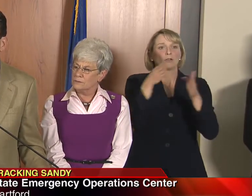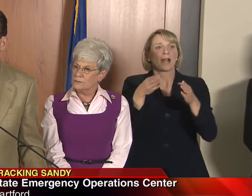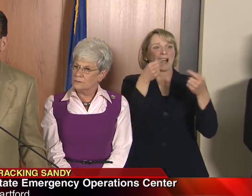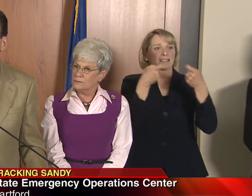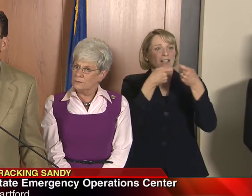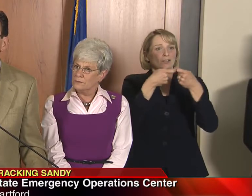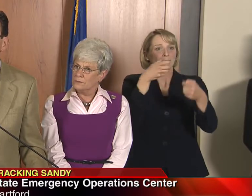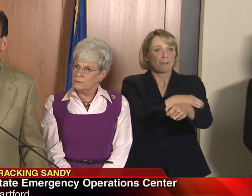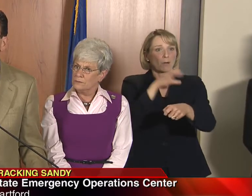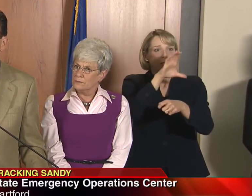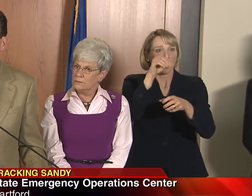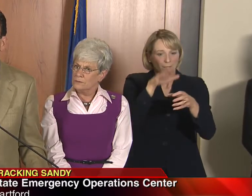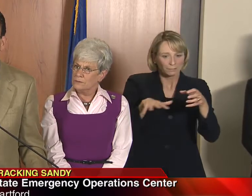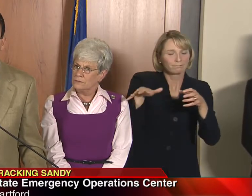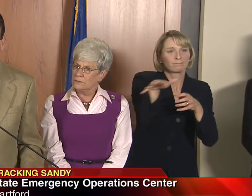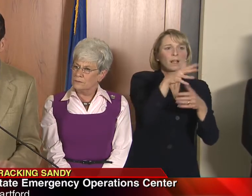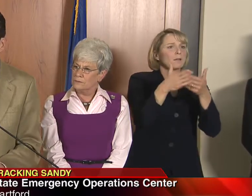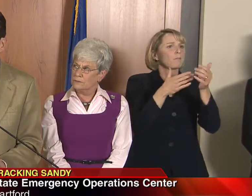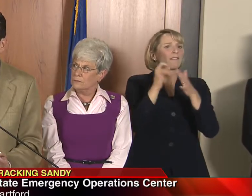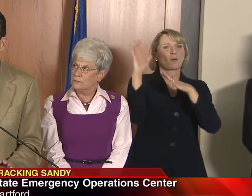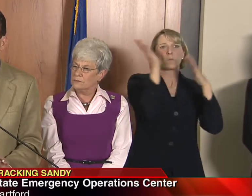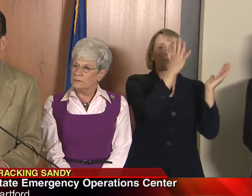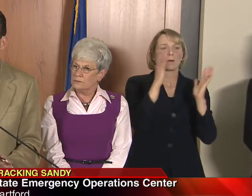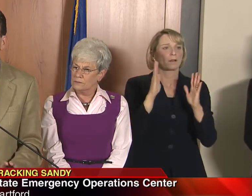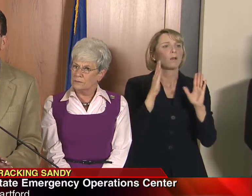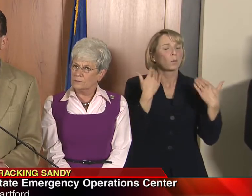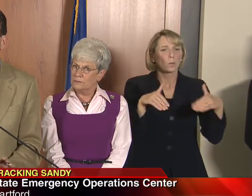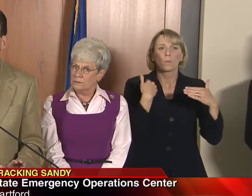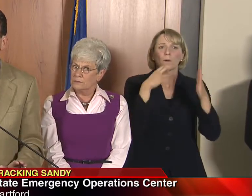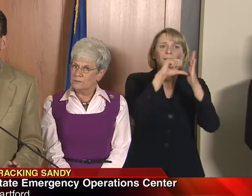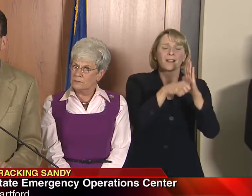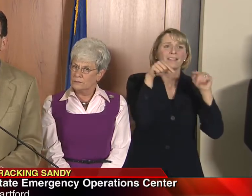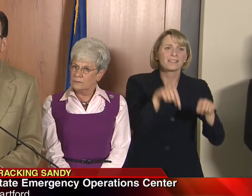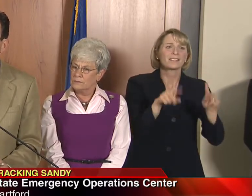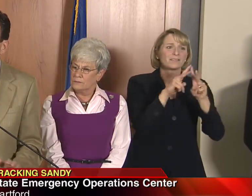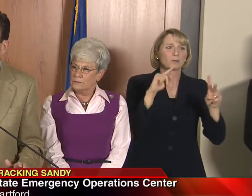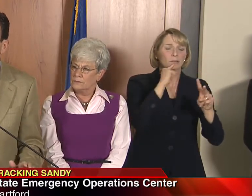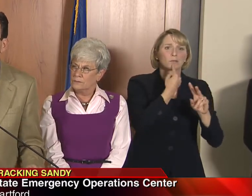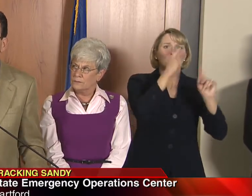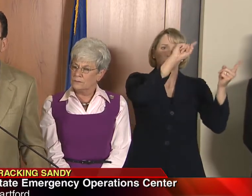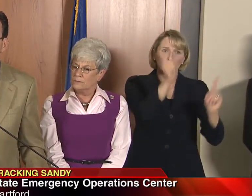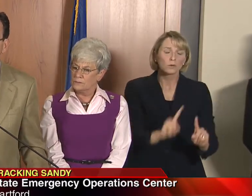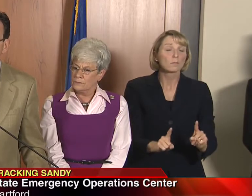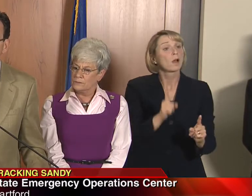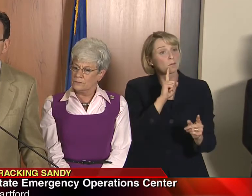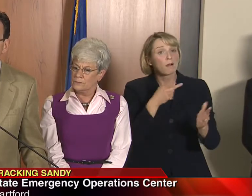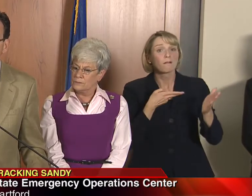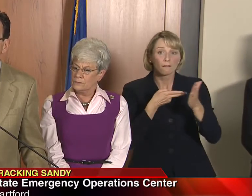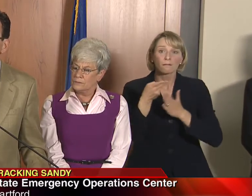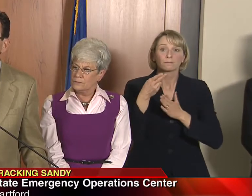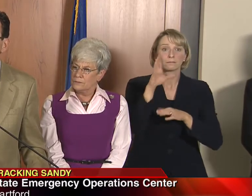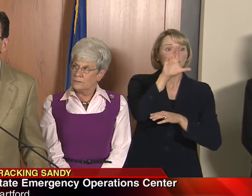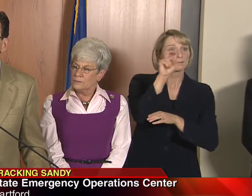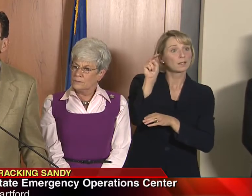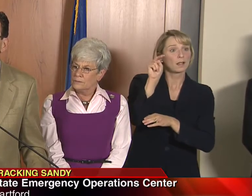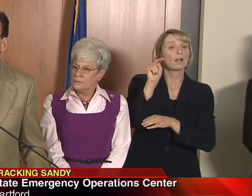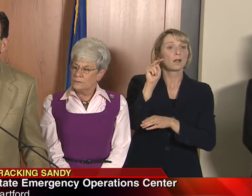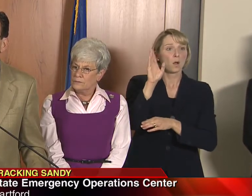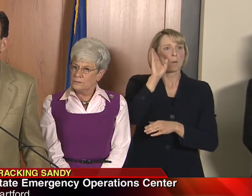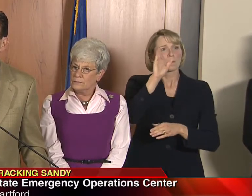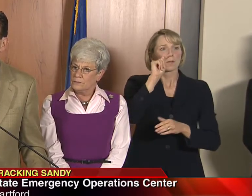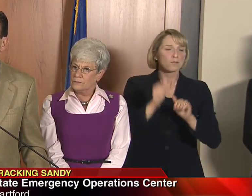regardless of what happens with wind. This is a very serious proposition. Quite frankly, Connecticut stands to be